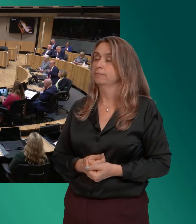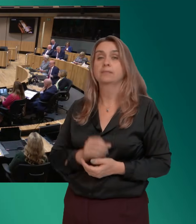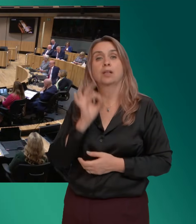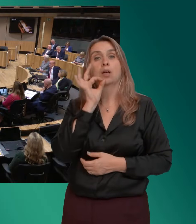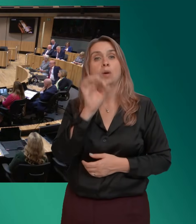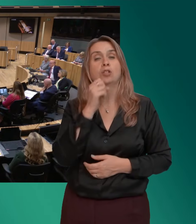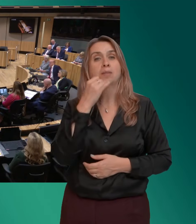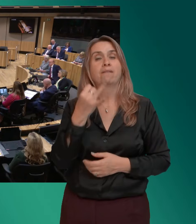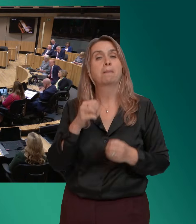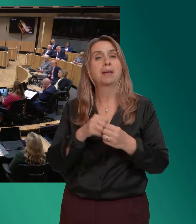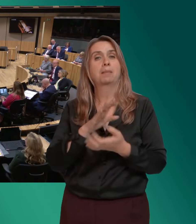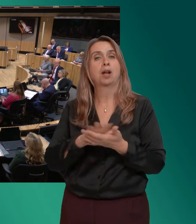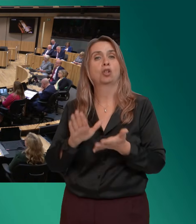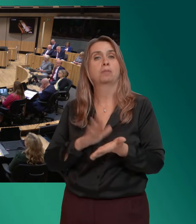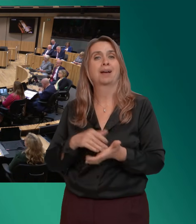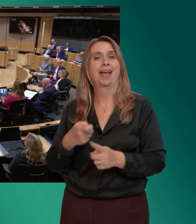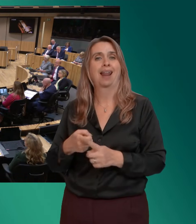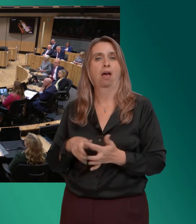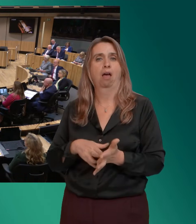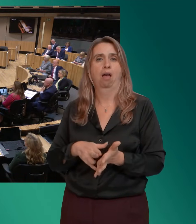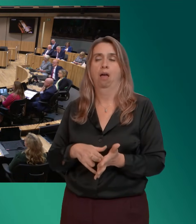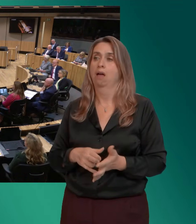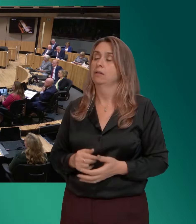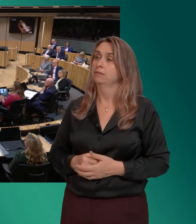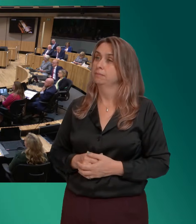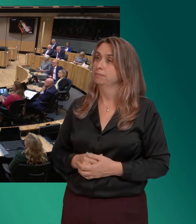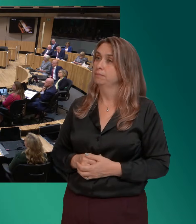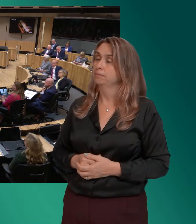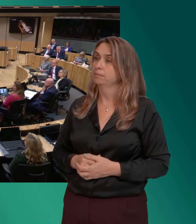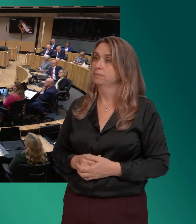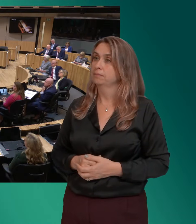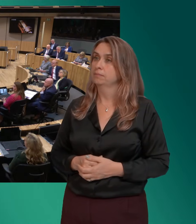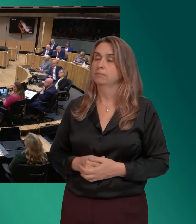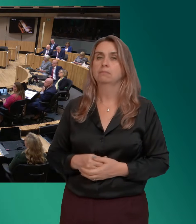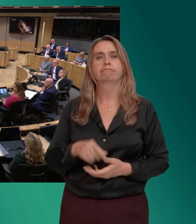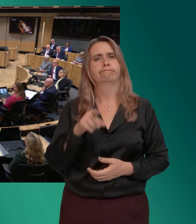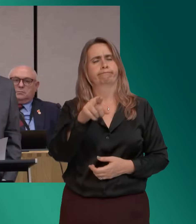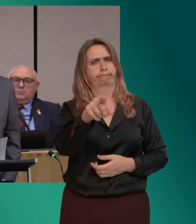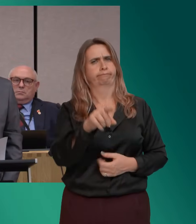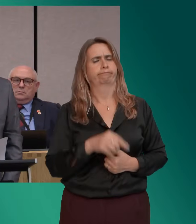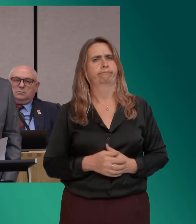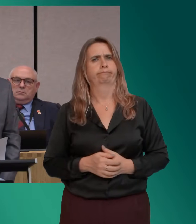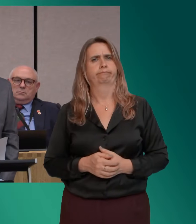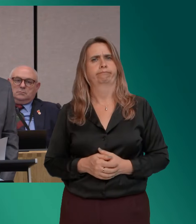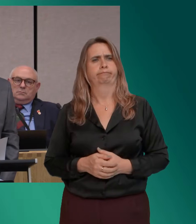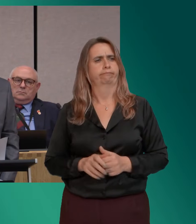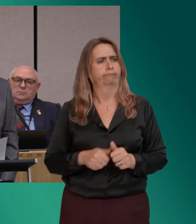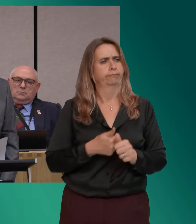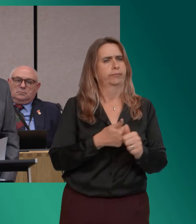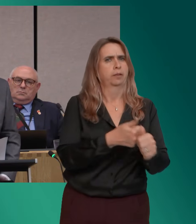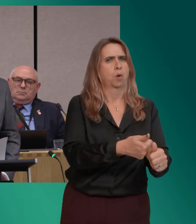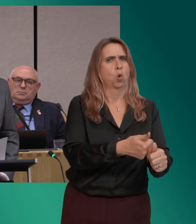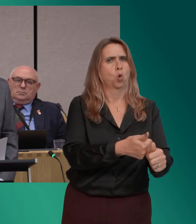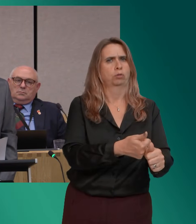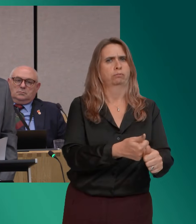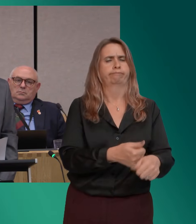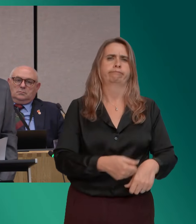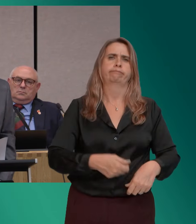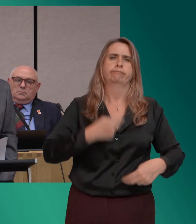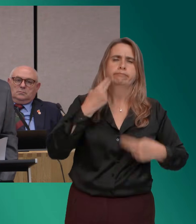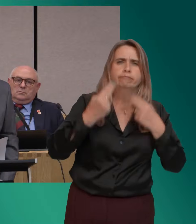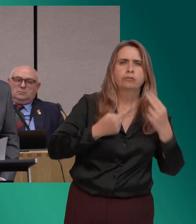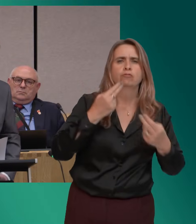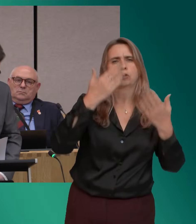Hodge McKenna. Thank you, Llywydd. What action is the Welsh Government taking to support the hospitality sector to